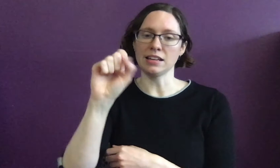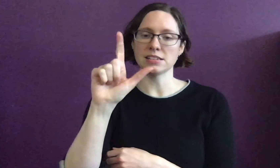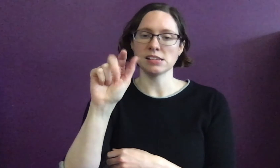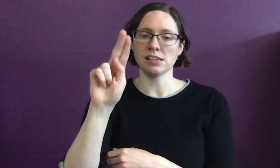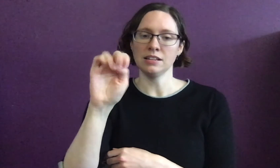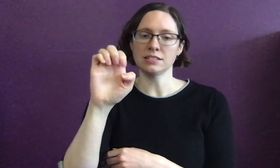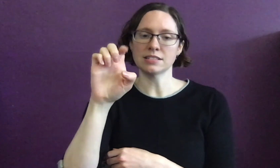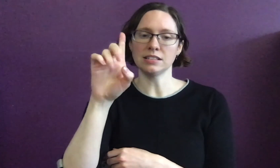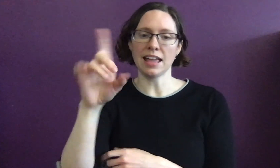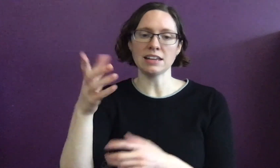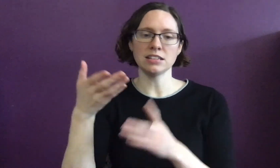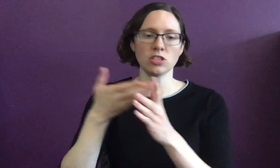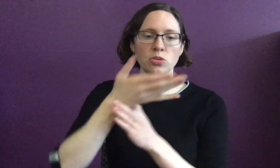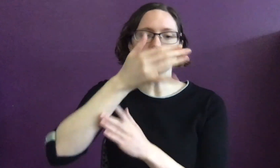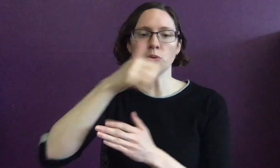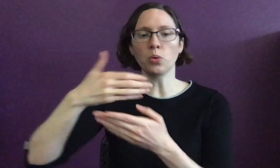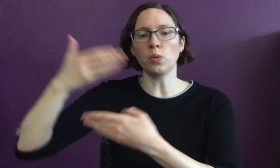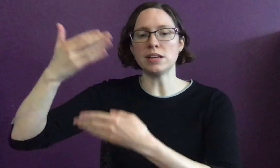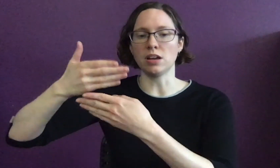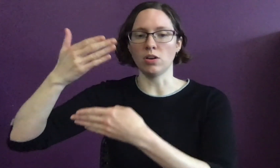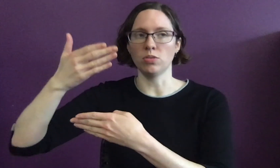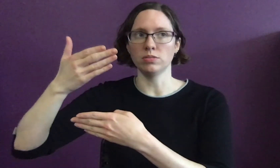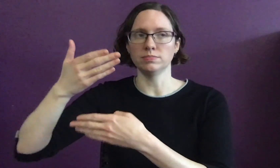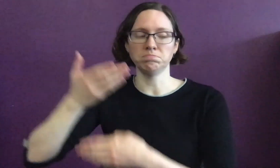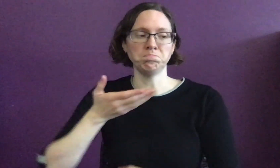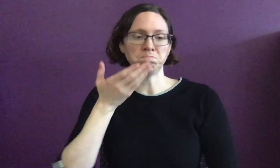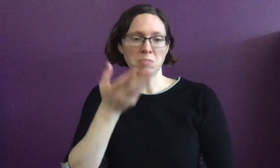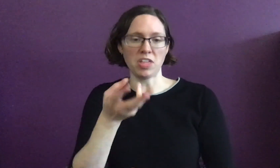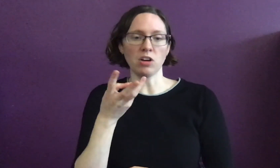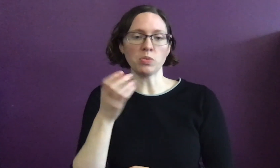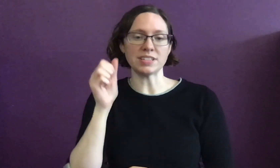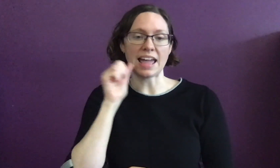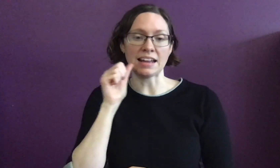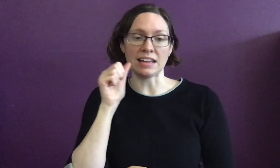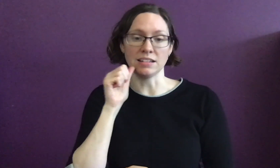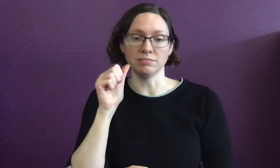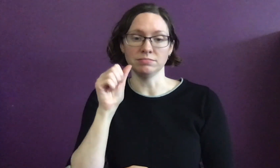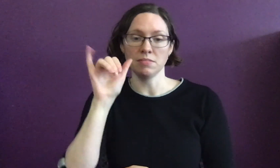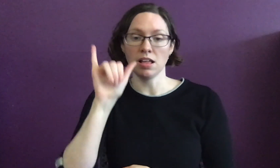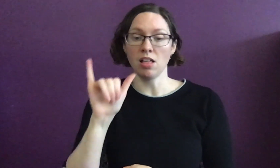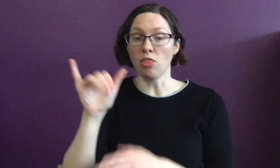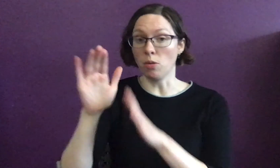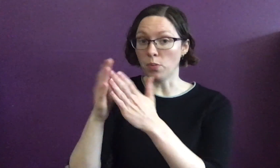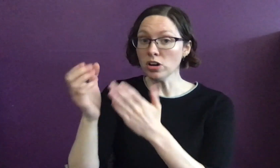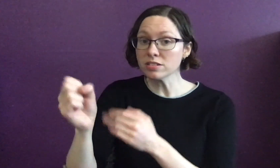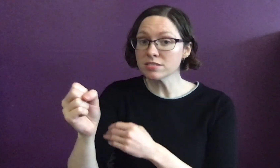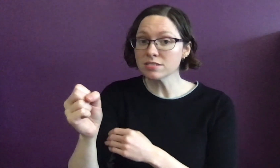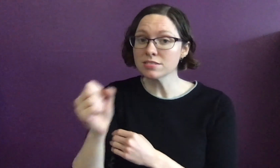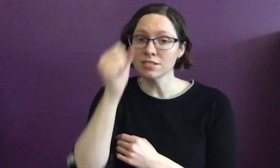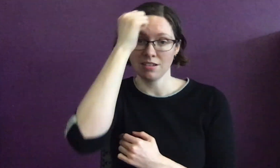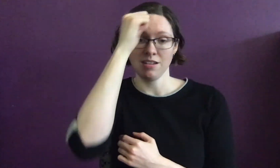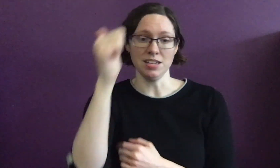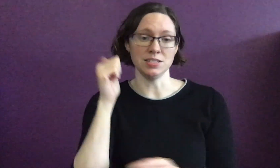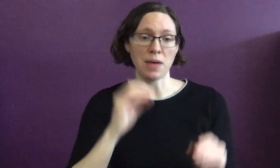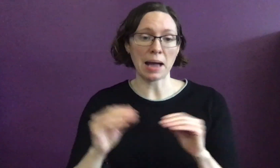Sunlight slanted through the window. There was Annie, the books, his